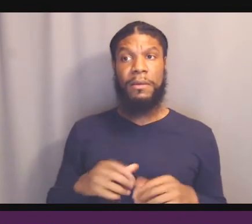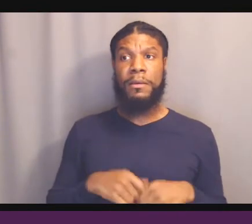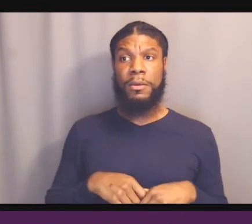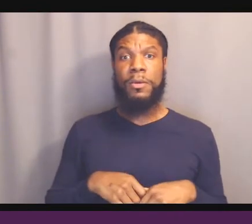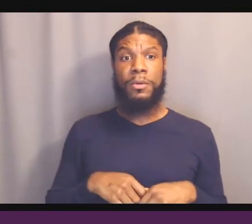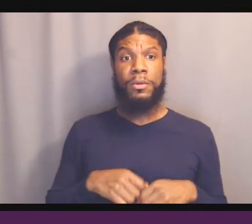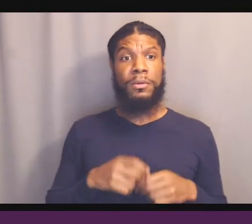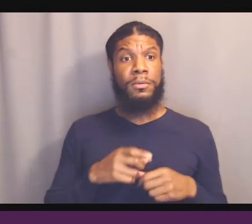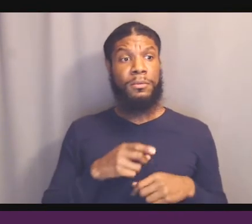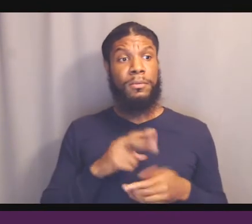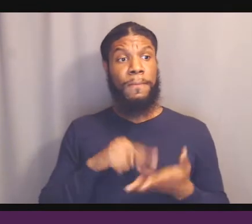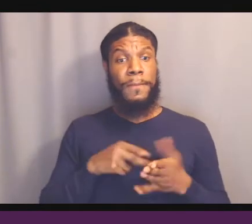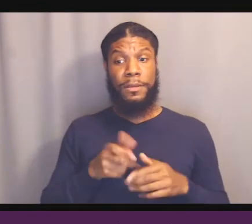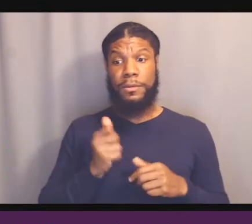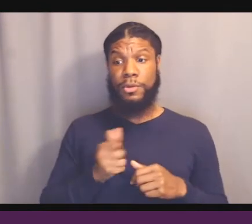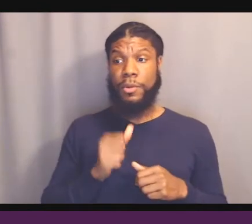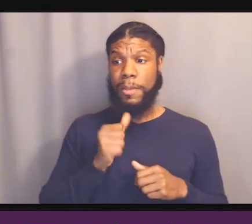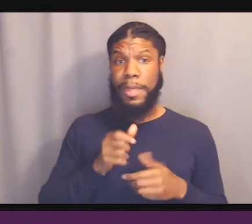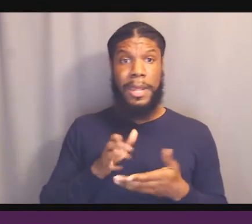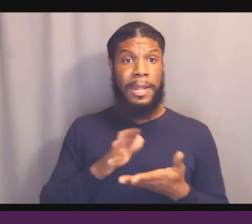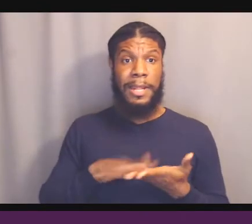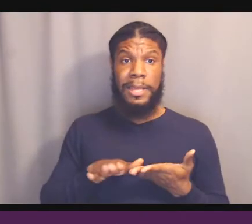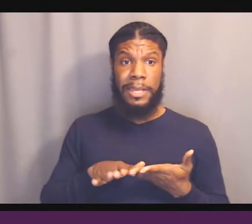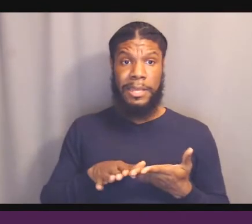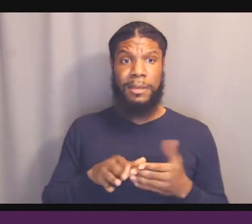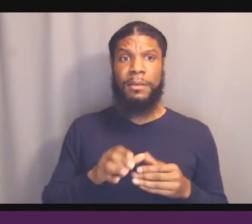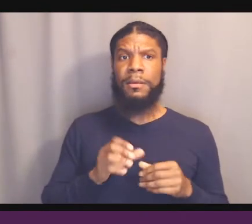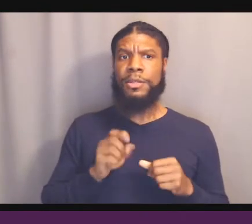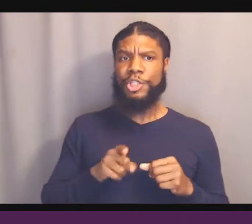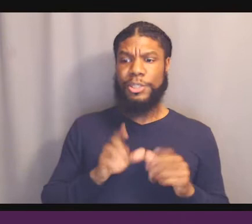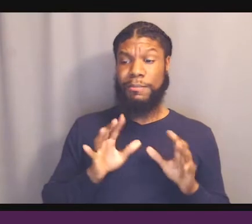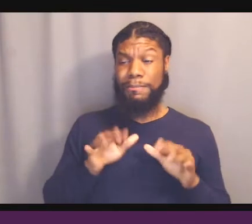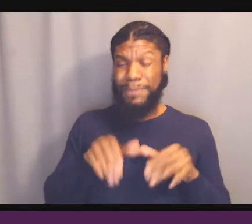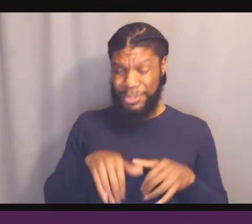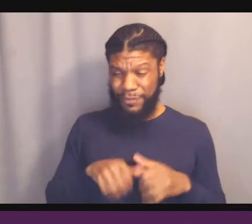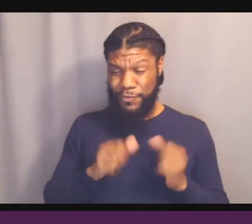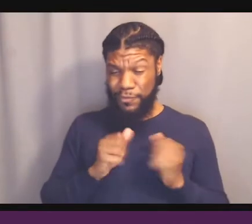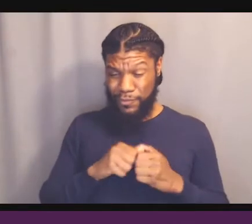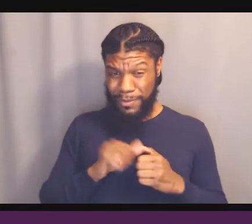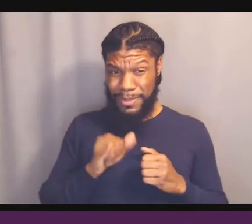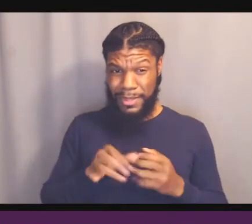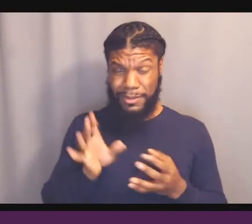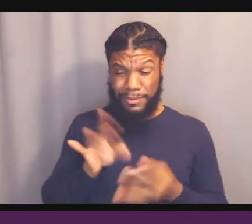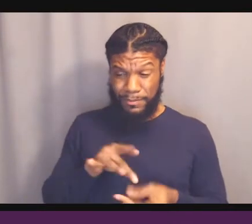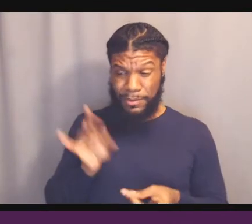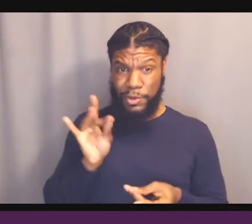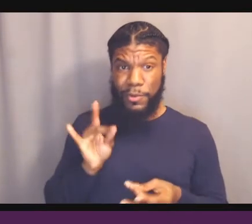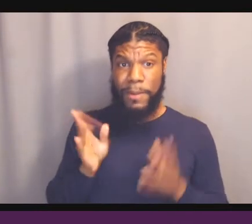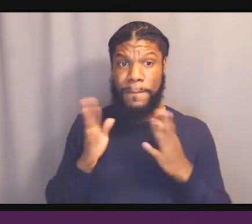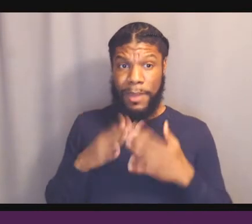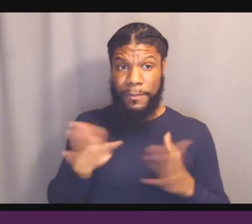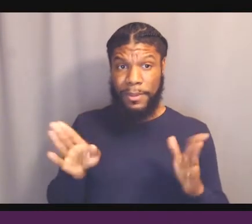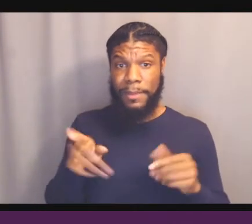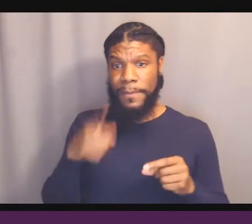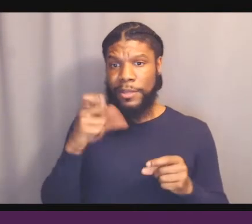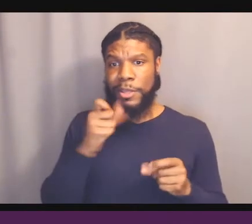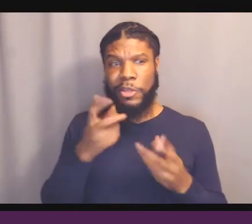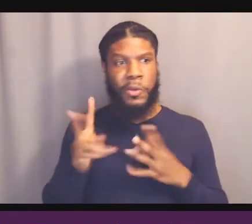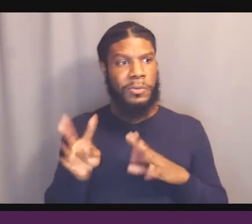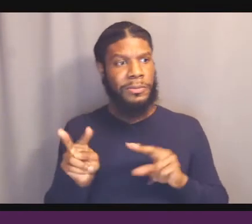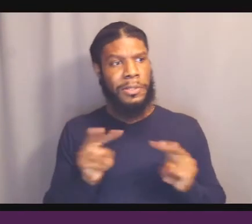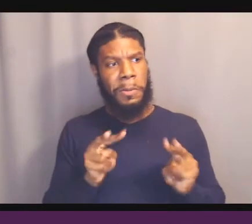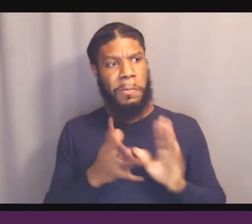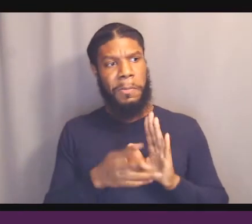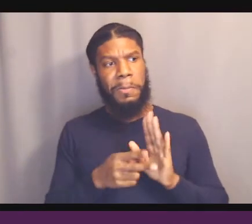because she's able to be bent over with a spirit in a public place because they don't see her as